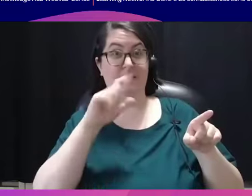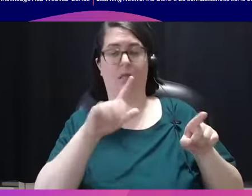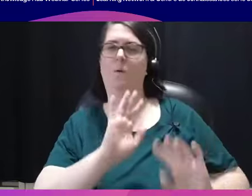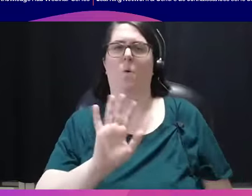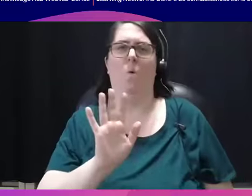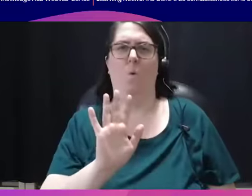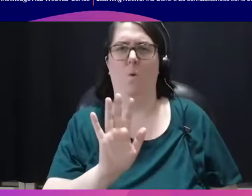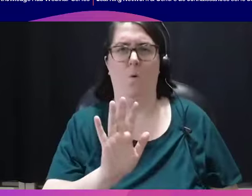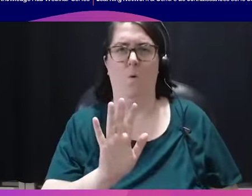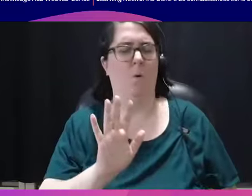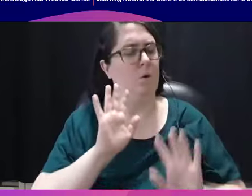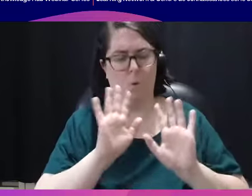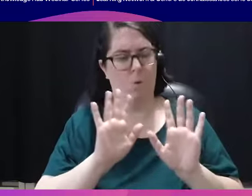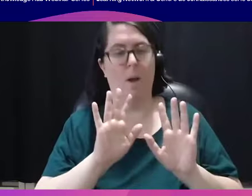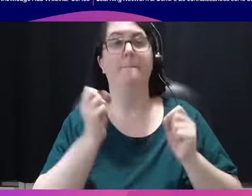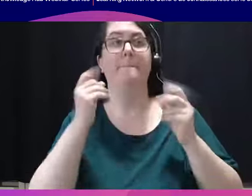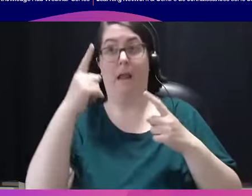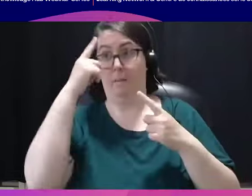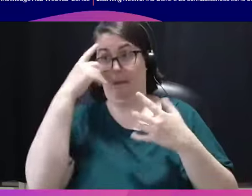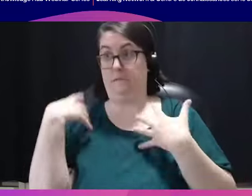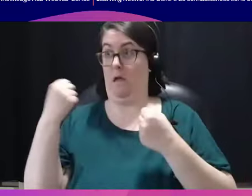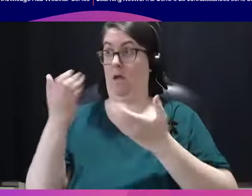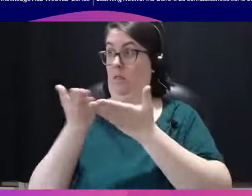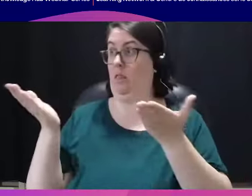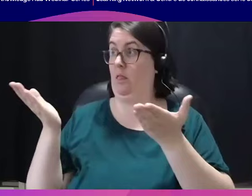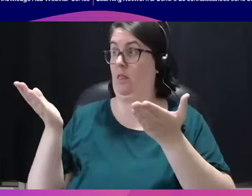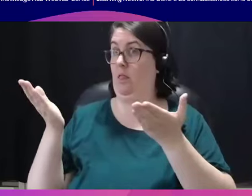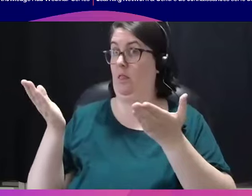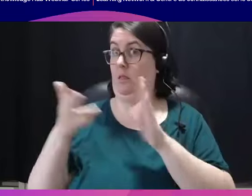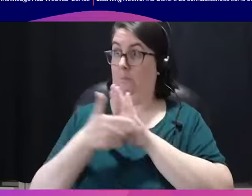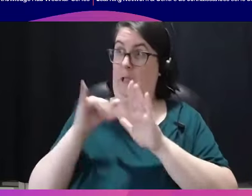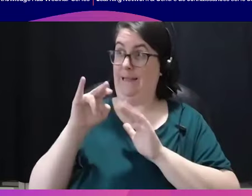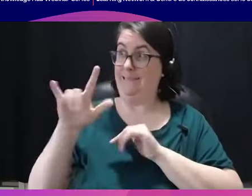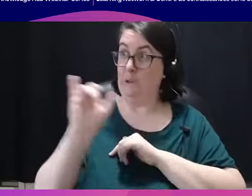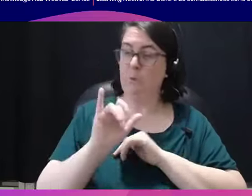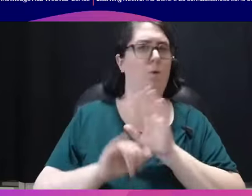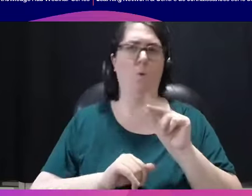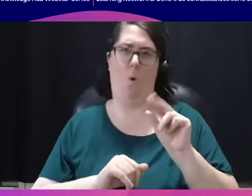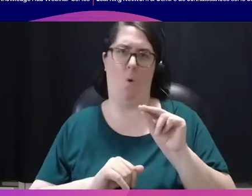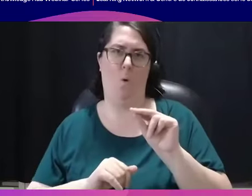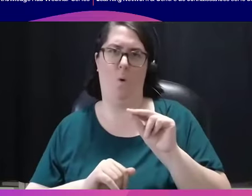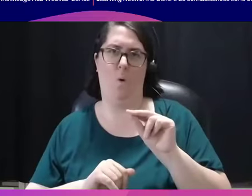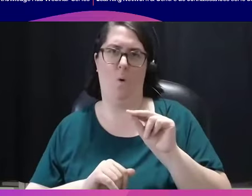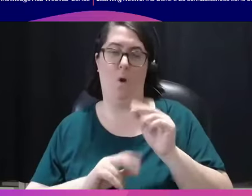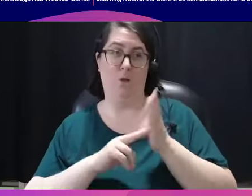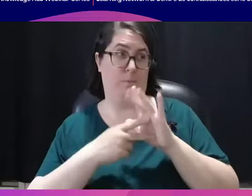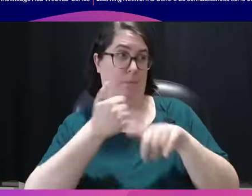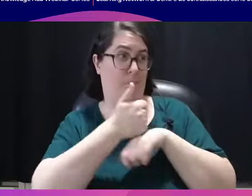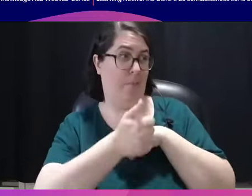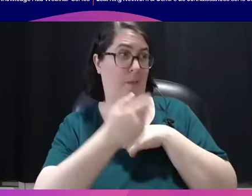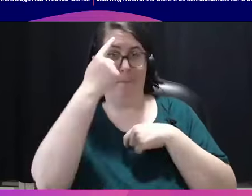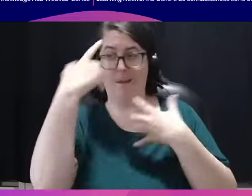this. Plenty of people who have mental health challenges are not incels. So to say that mental health disorders